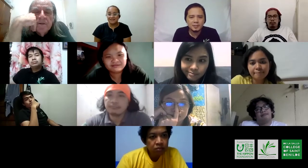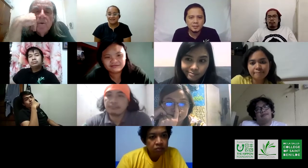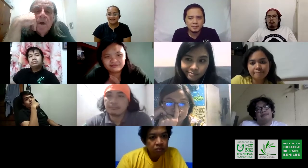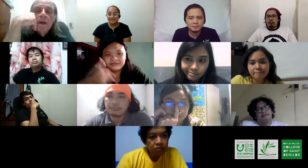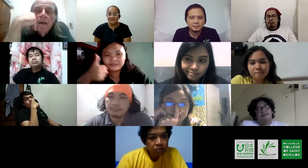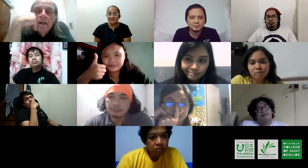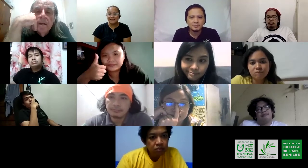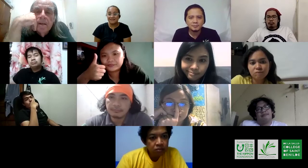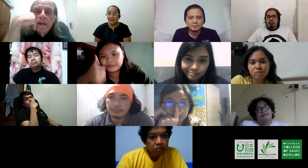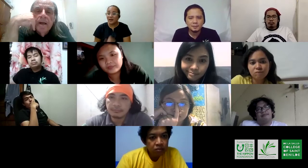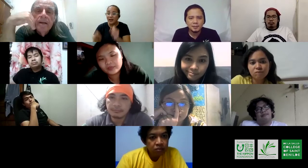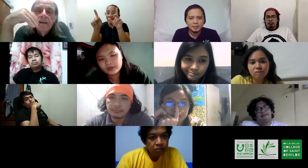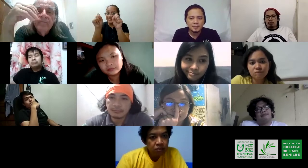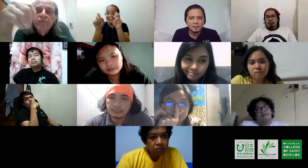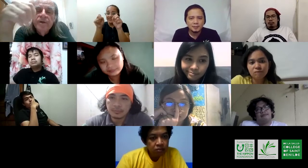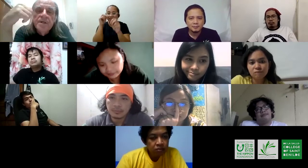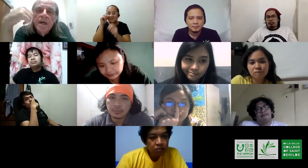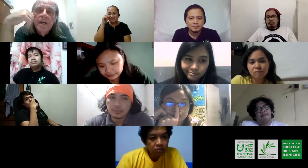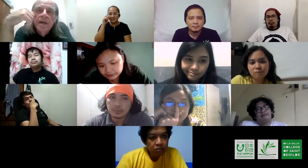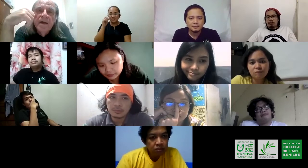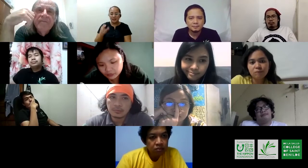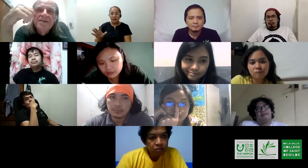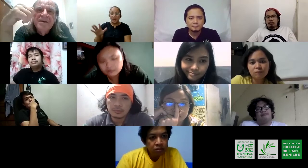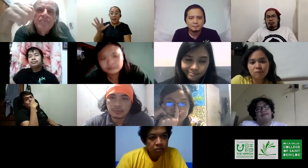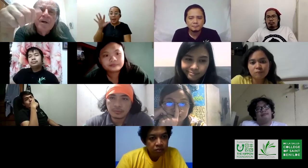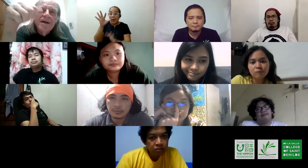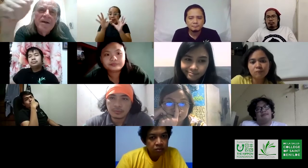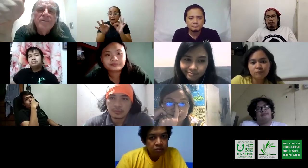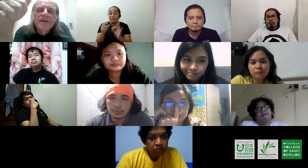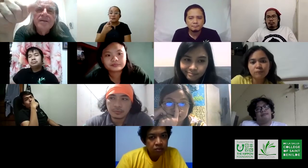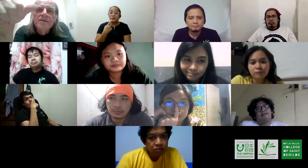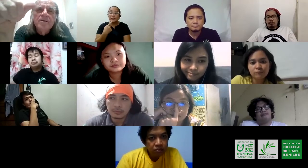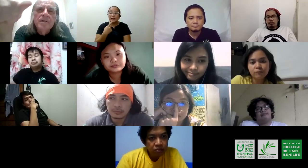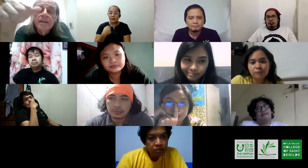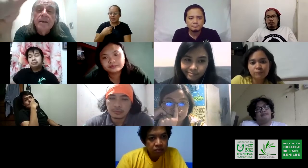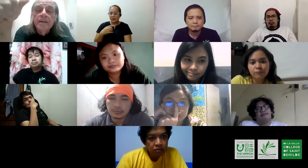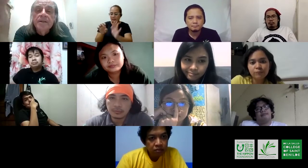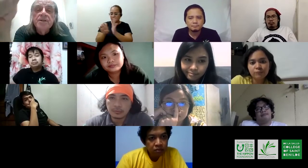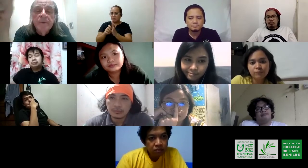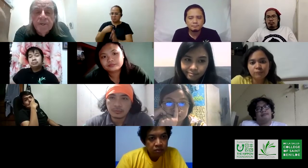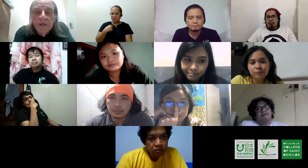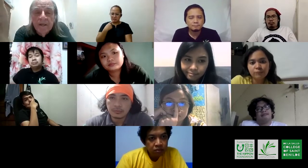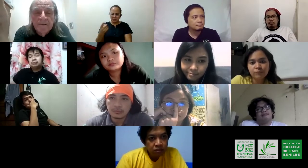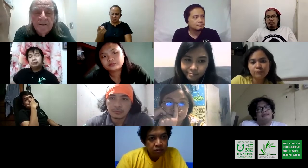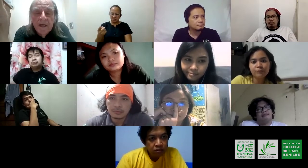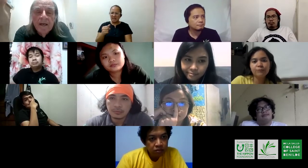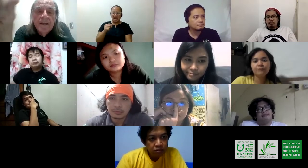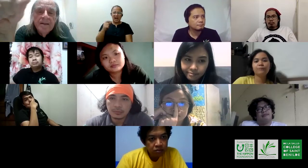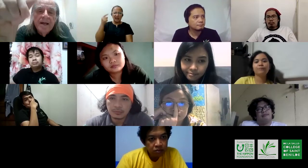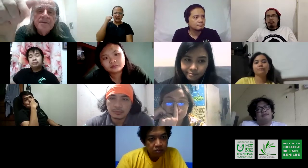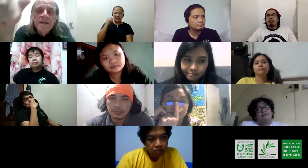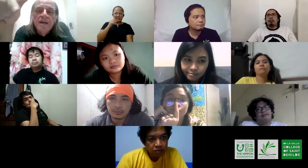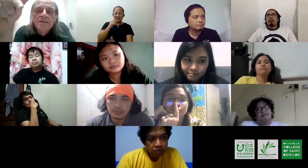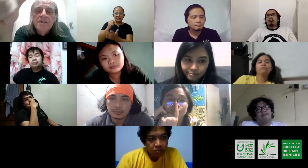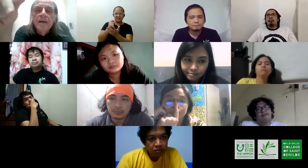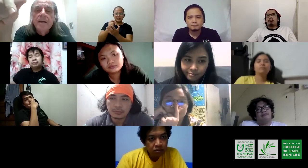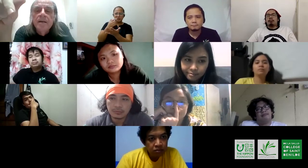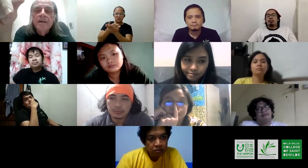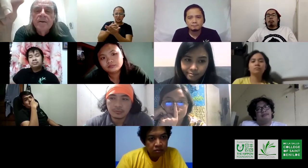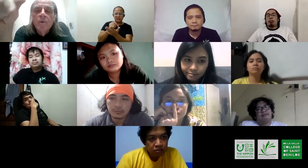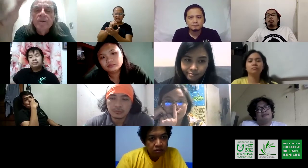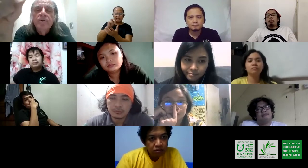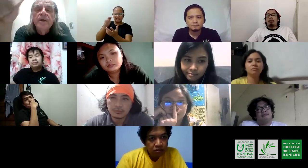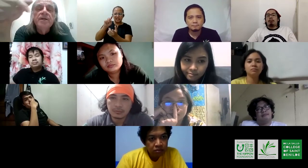All right, so yeah, and if I say, well, I don't think that's good, I think it needs to be changed, that's not